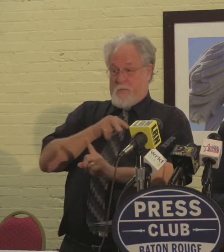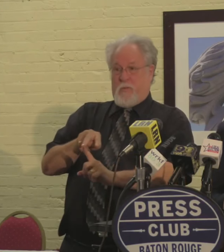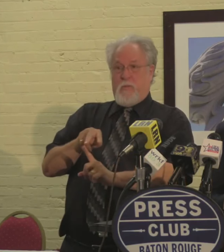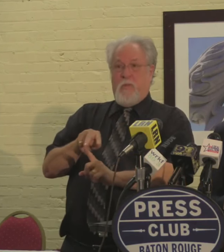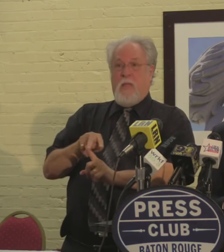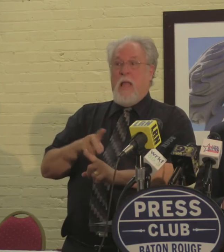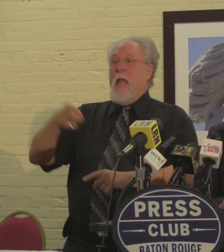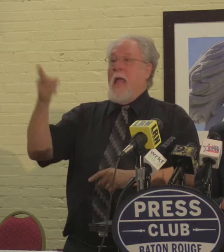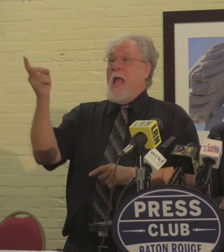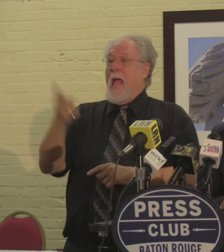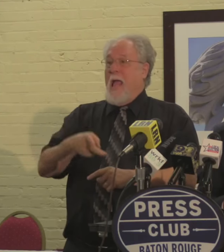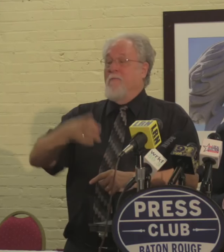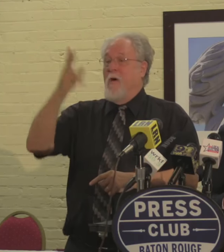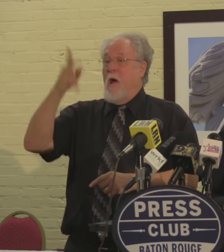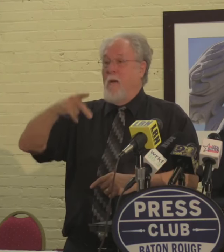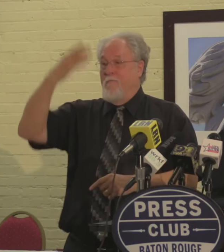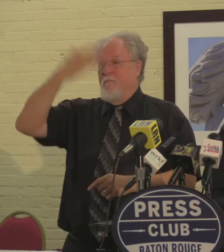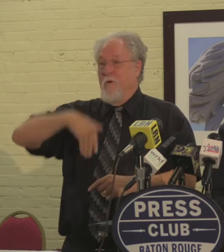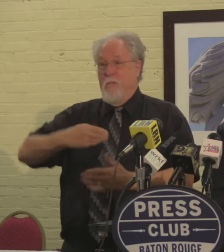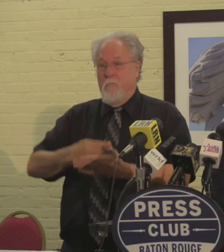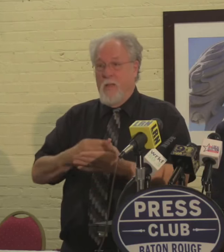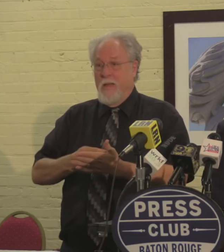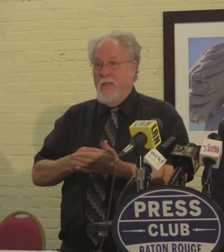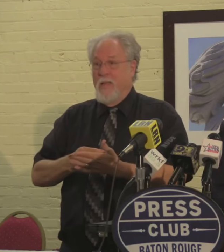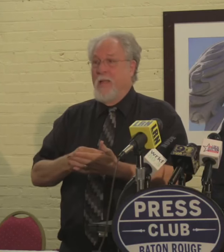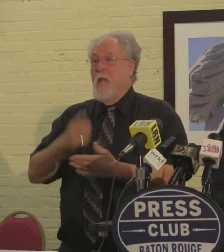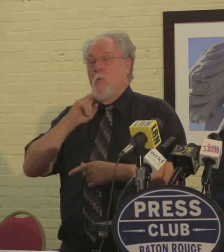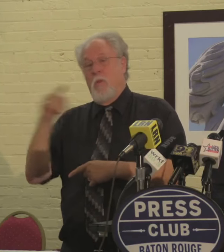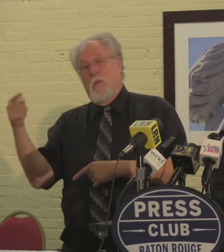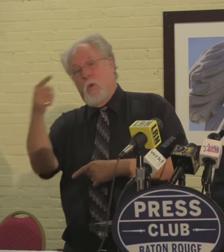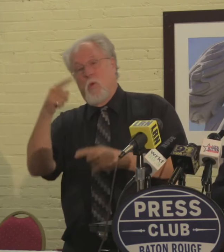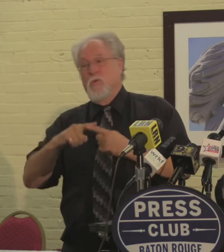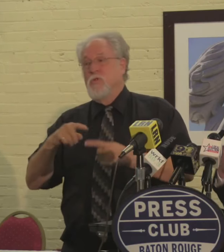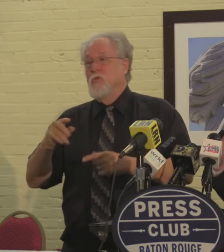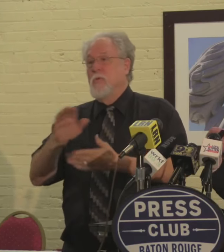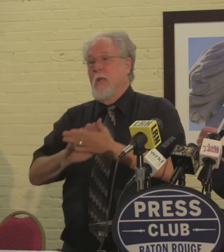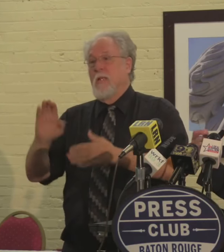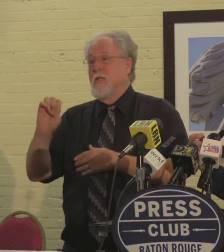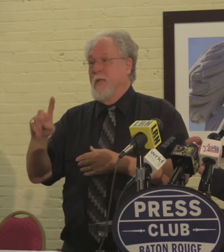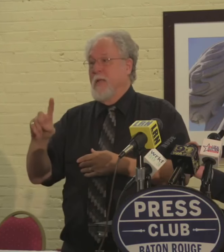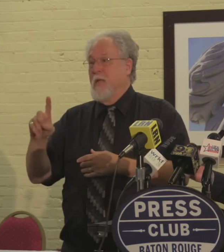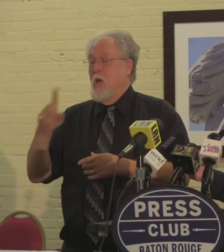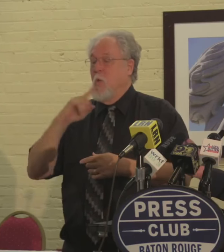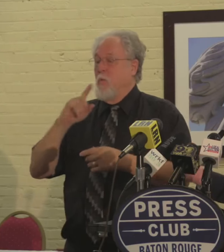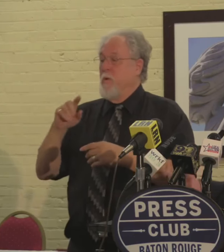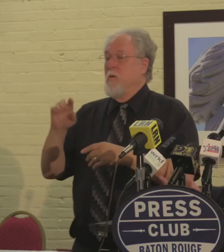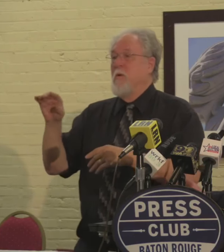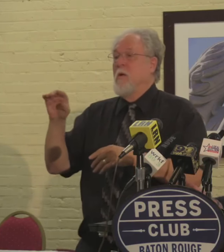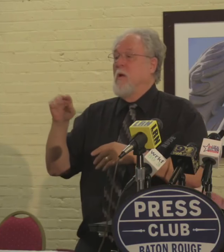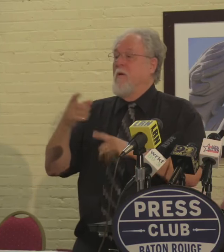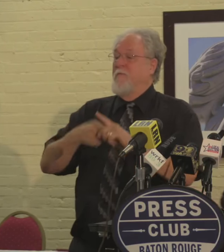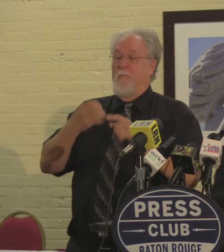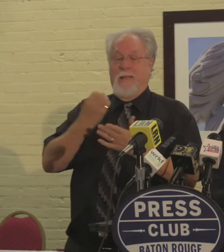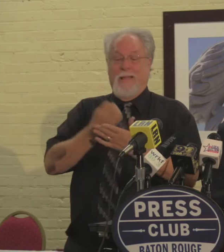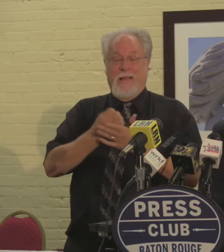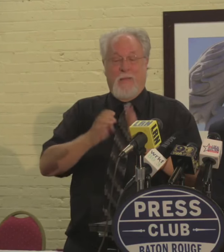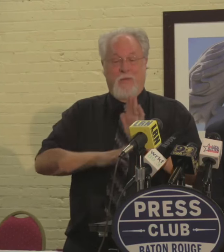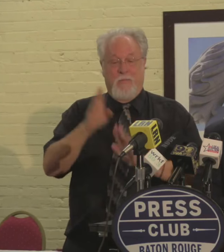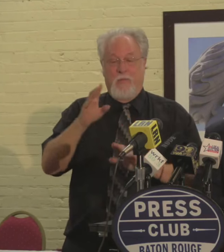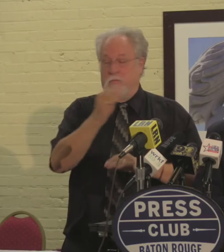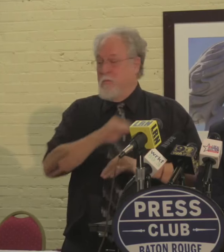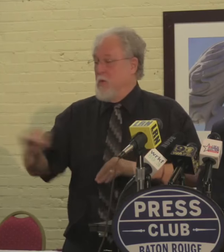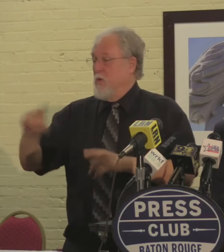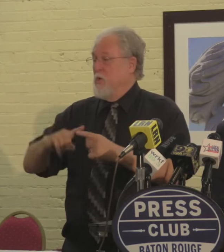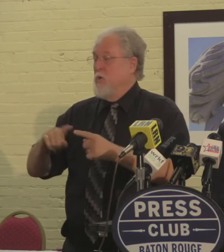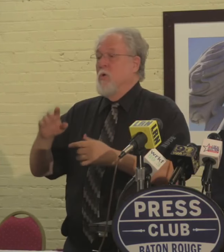that half of the upfront money is actually going to go to higher education. So it's going to move from the Department of Economic Development and go to higher